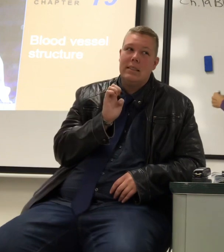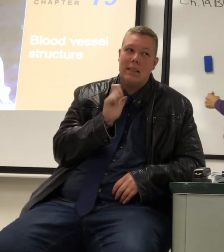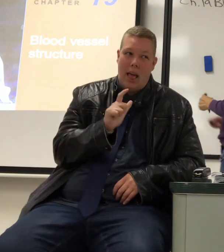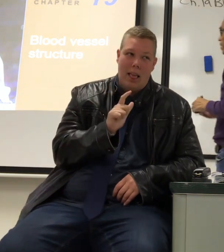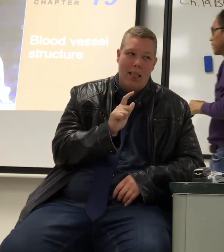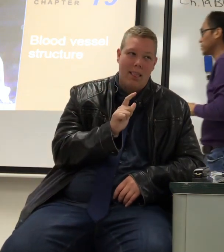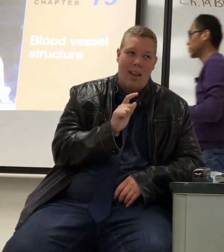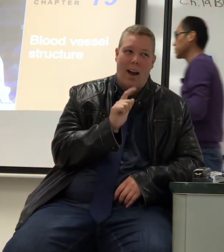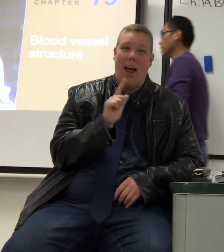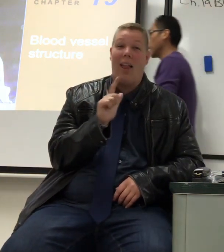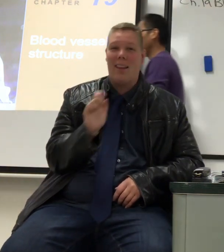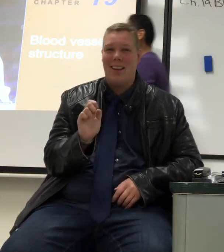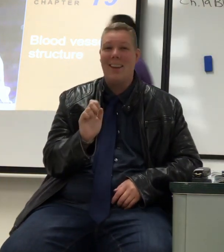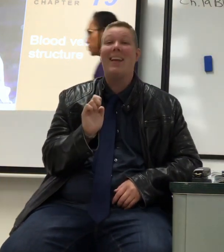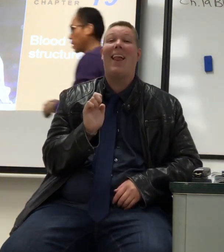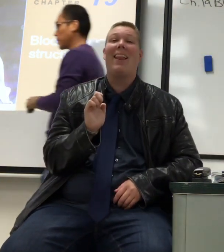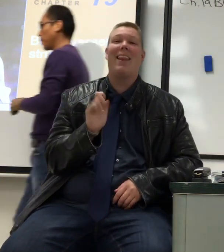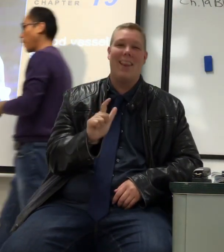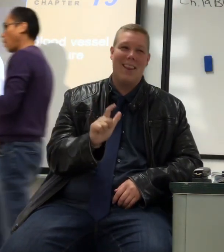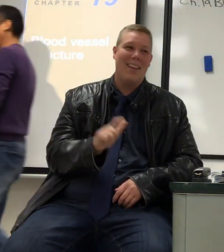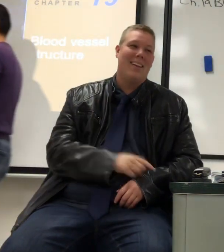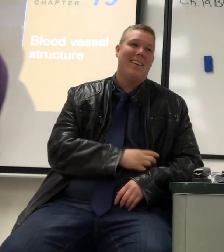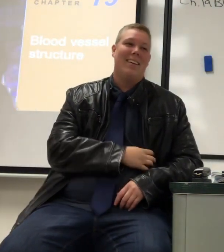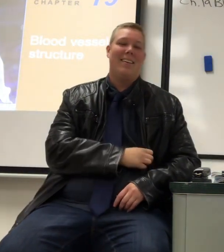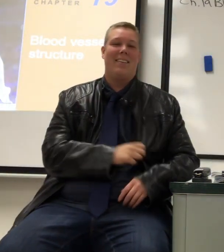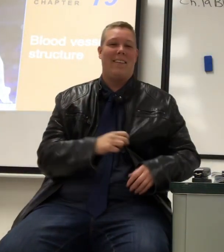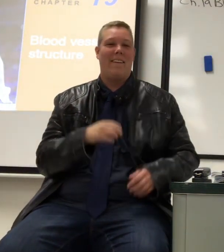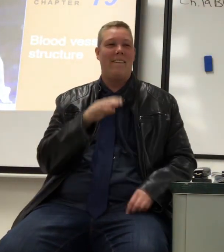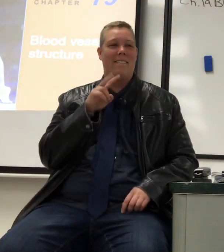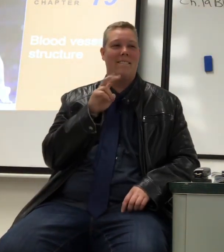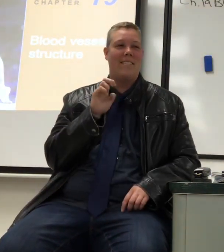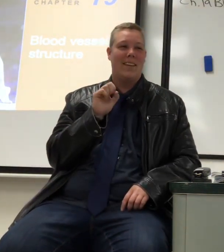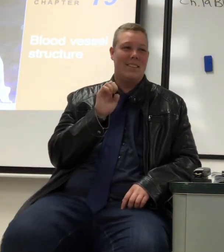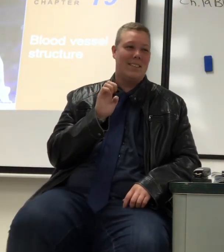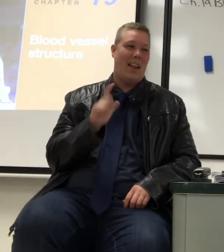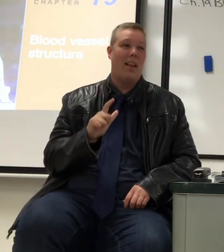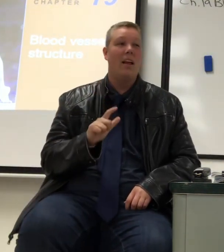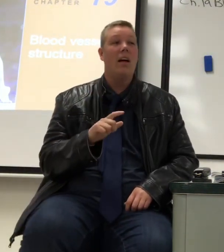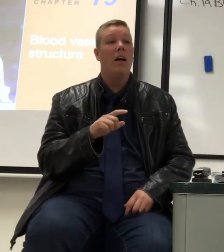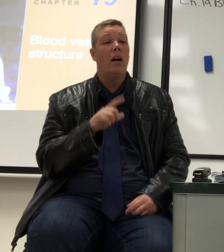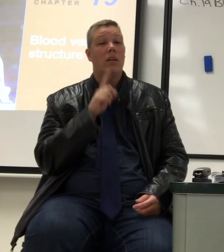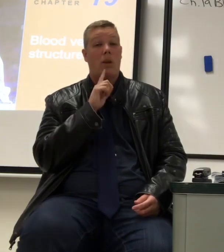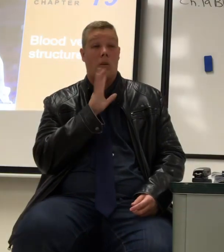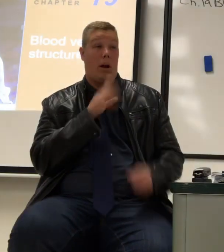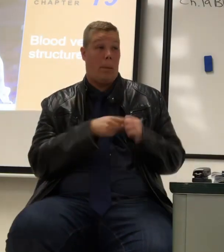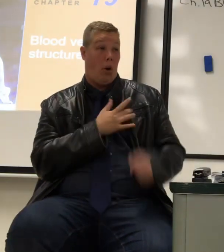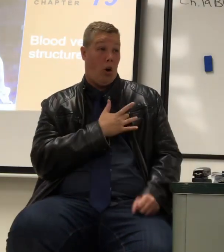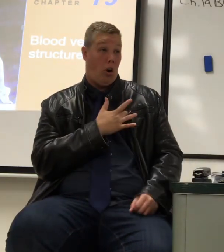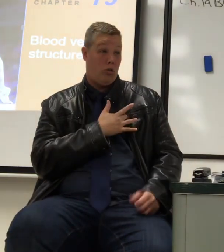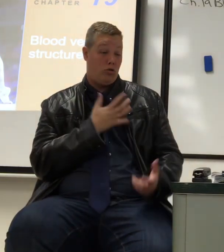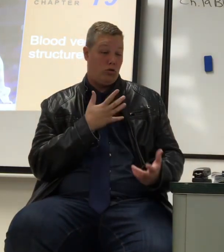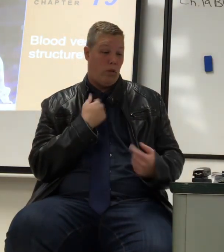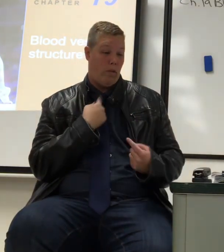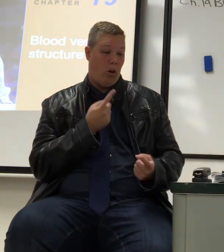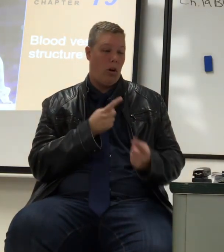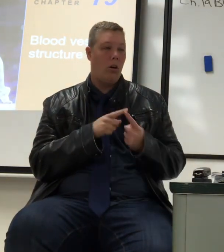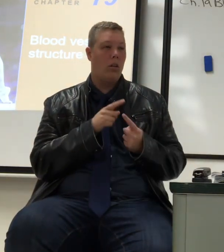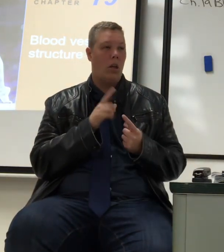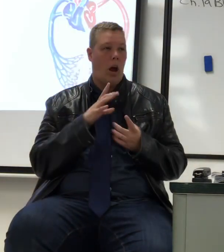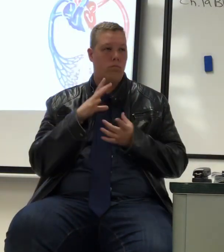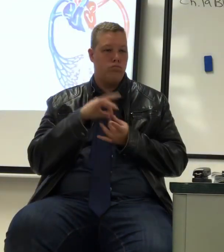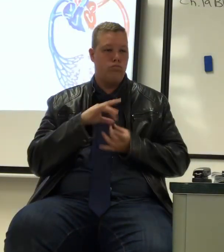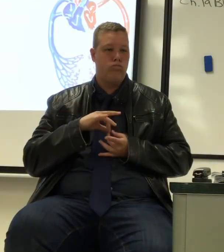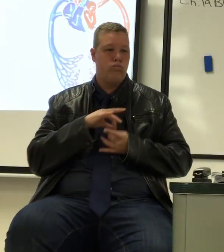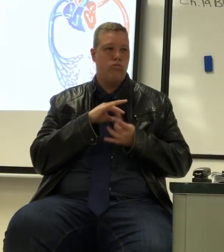We've been talking about blood vessels since we talked about the heart, because a lot of the great vessels attached to the heart are the